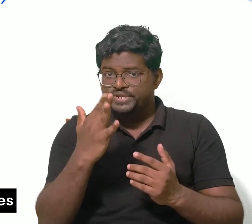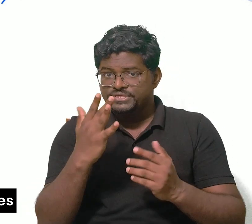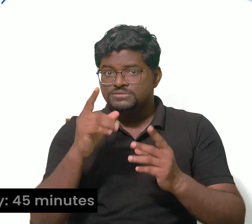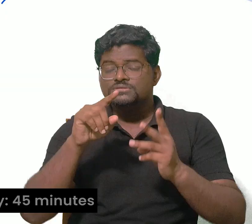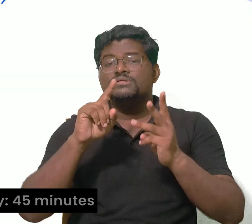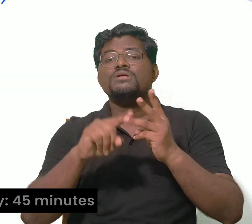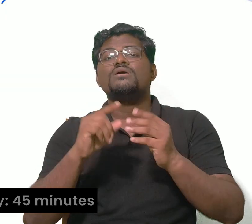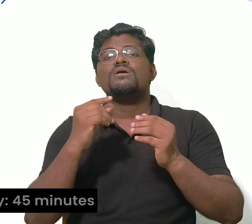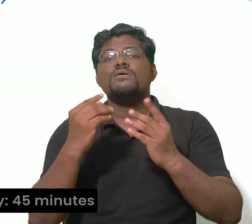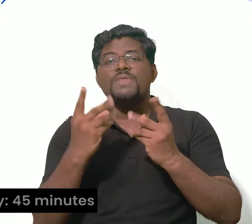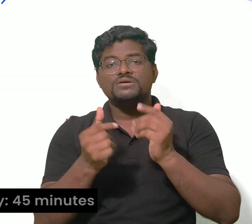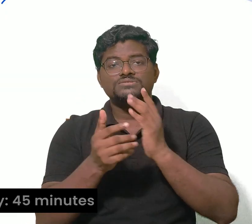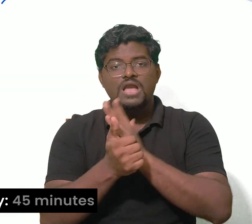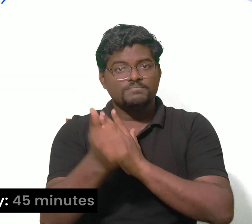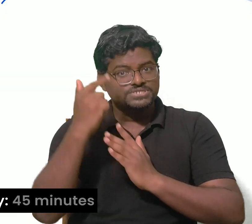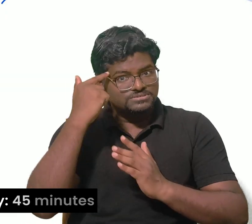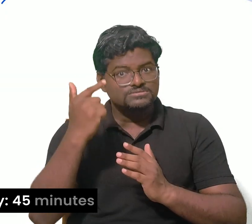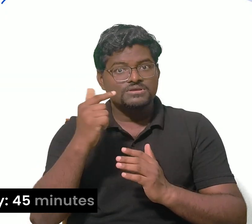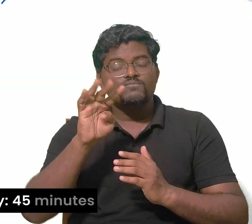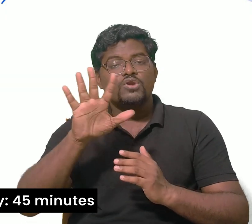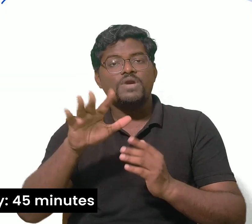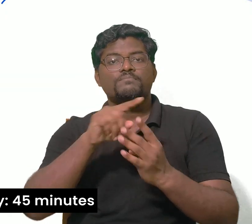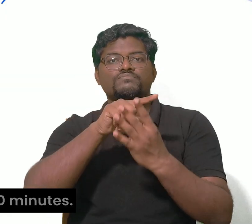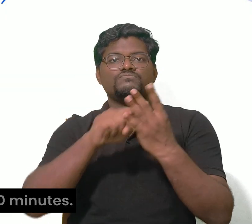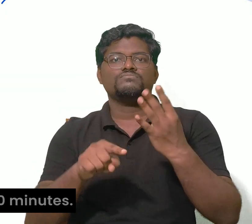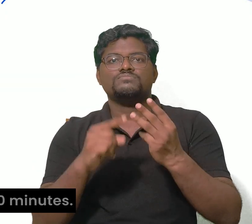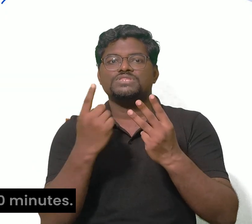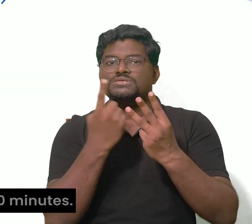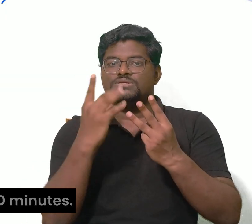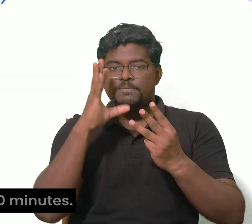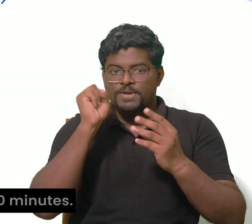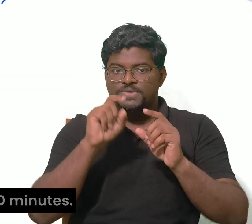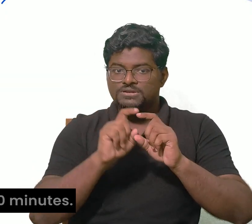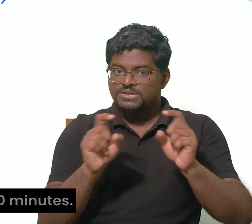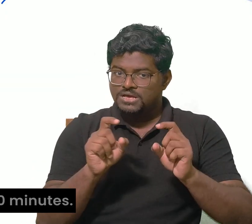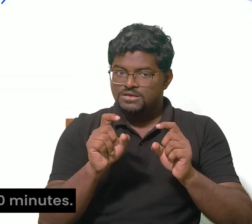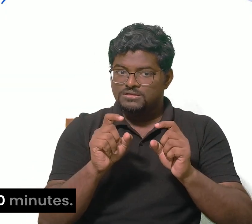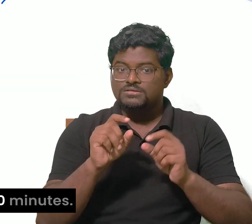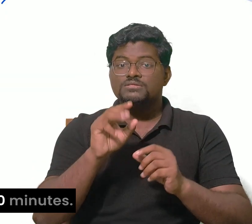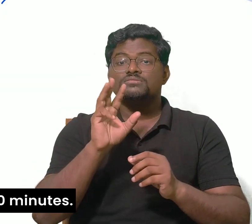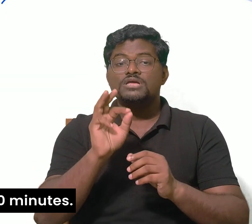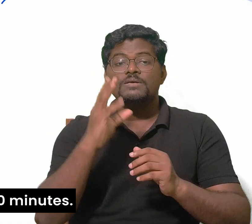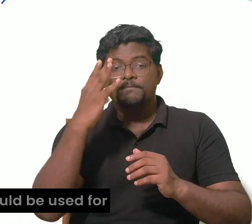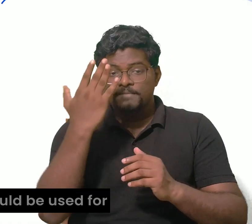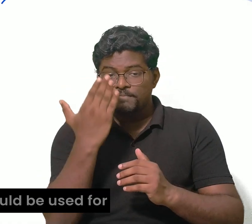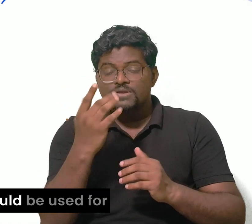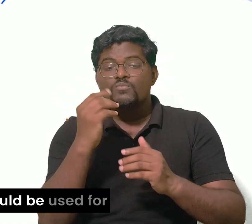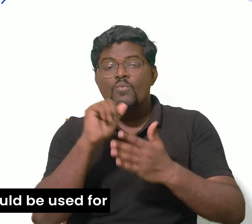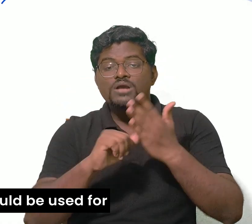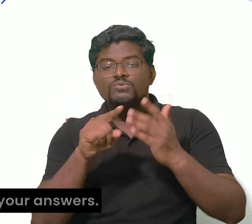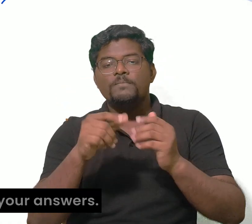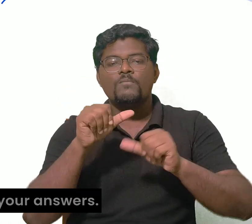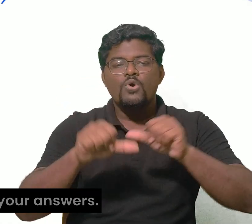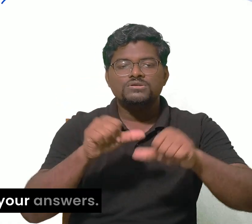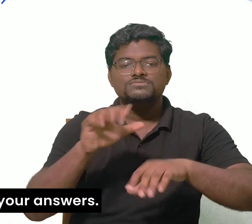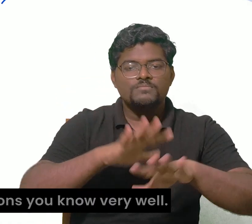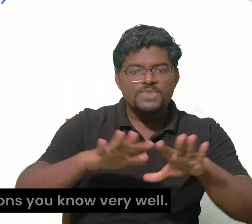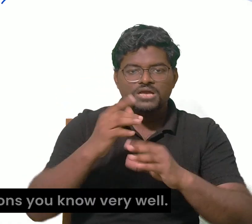and aptitude and mental ability 45 minutes. Okay, remaining 30 minutes. Remaining 30 minutes for your checking progress, because